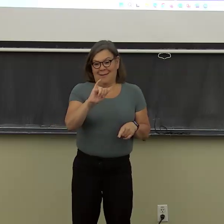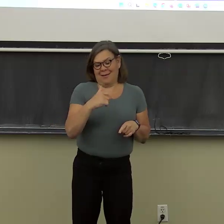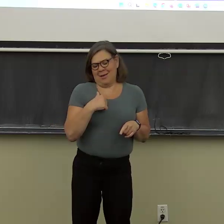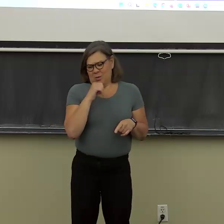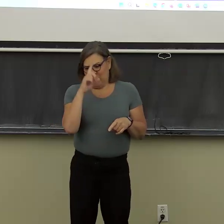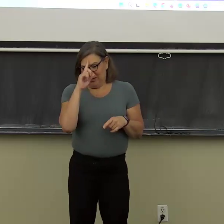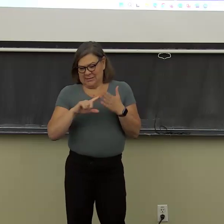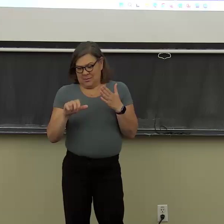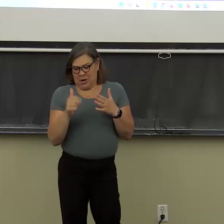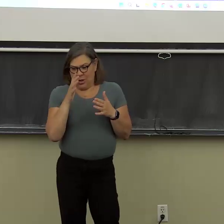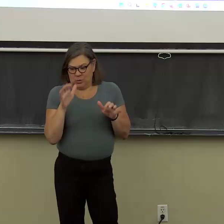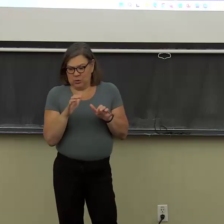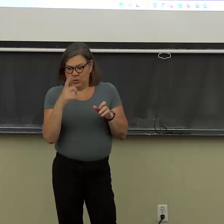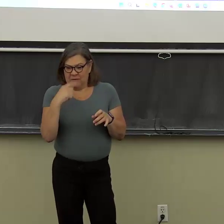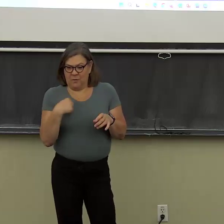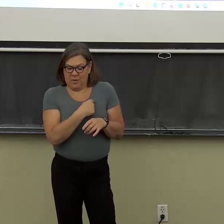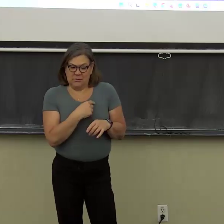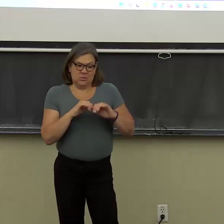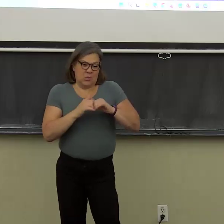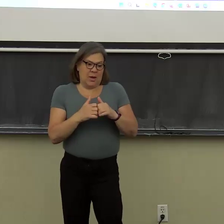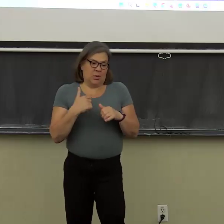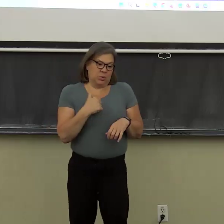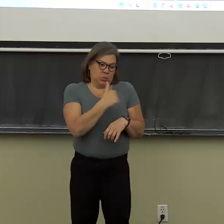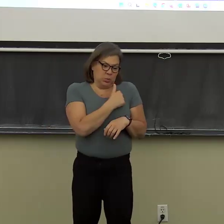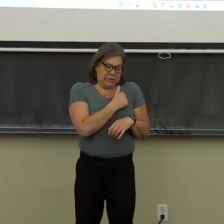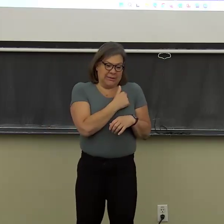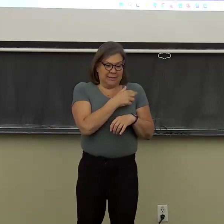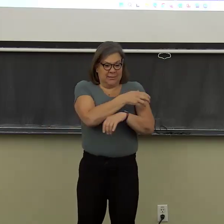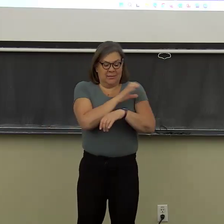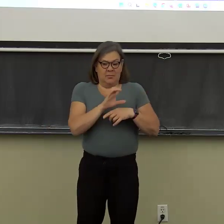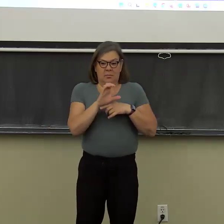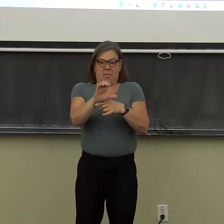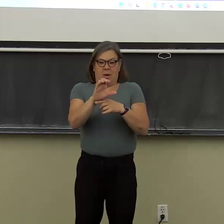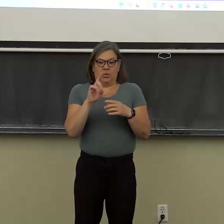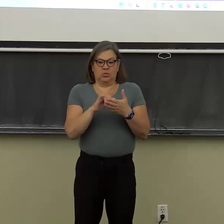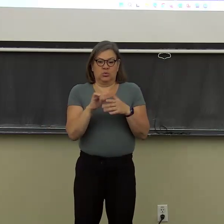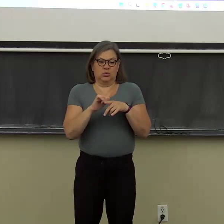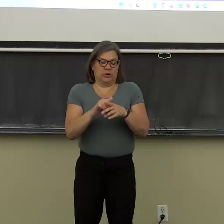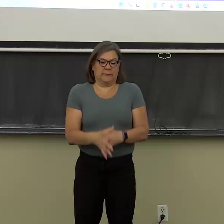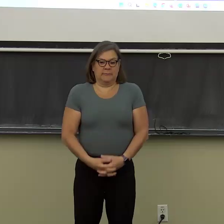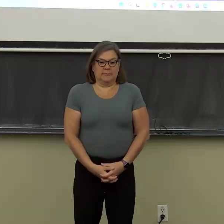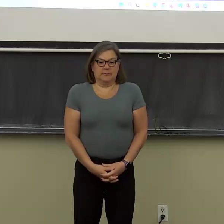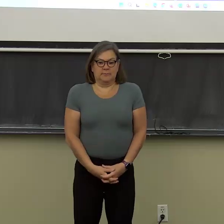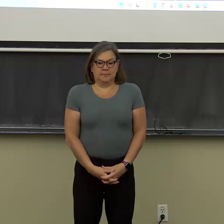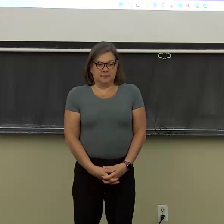someone else is going to do it for us, but how do we get empowered to do the training?